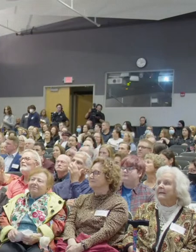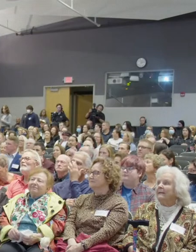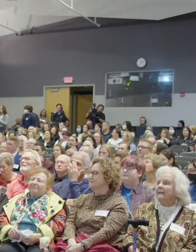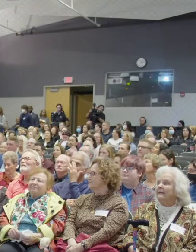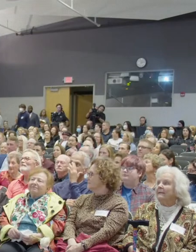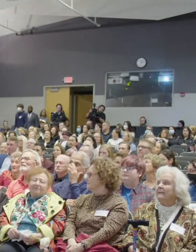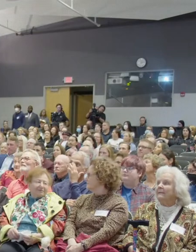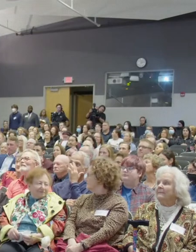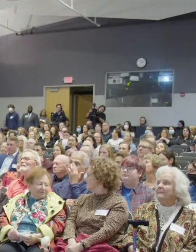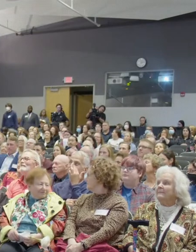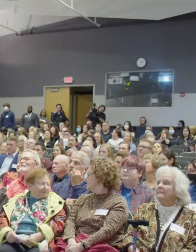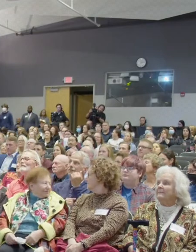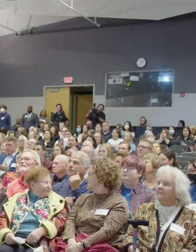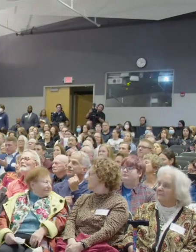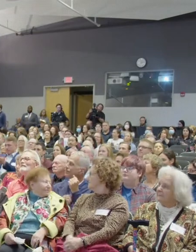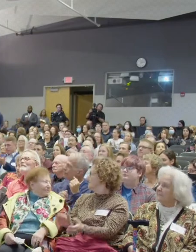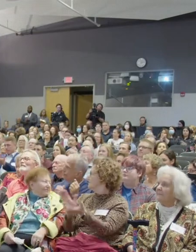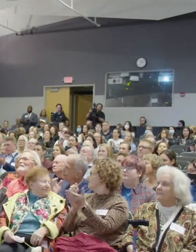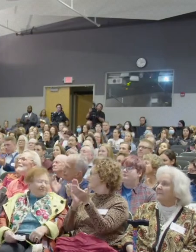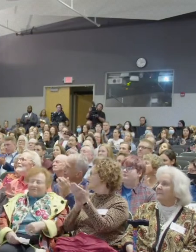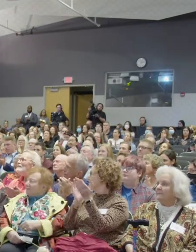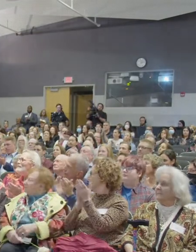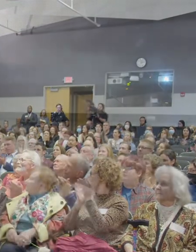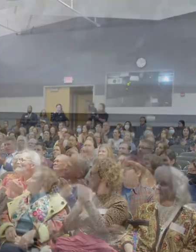Yeva Levchinsky.